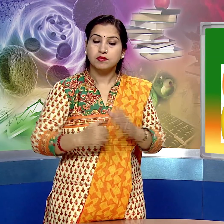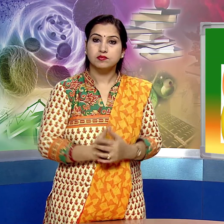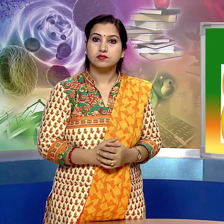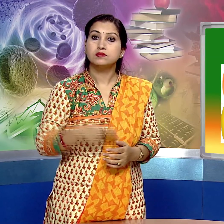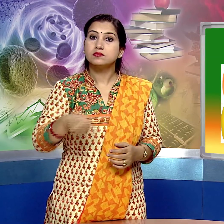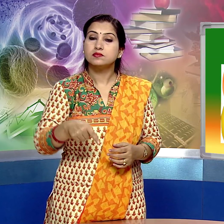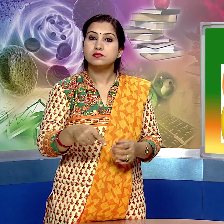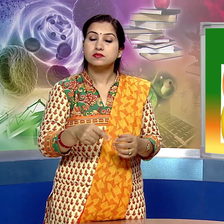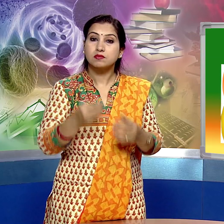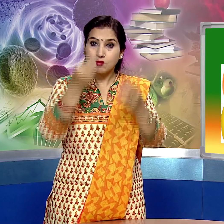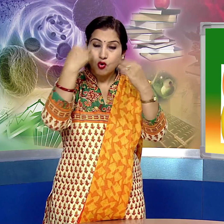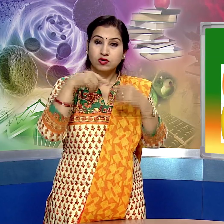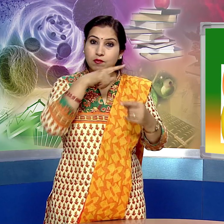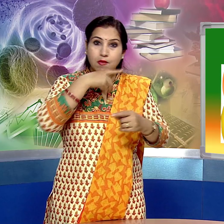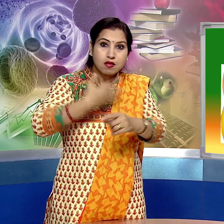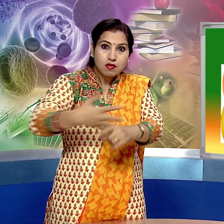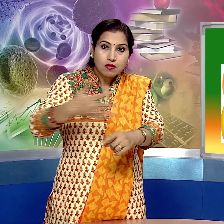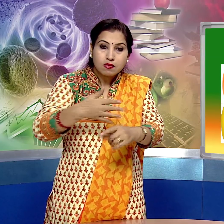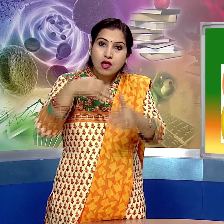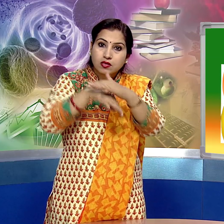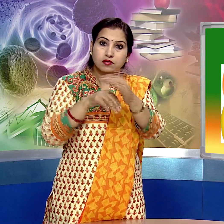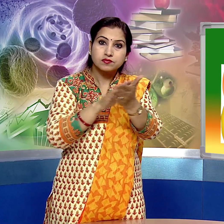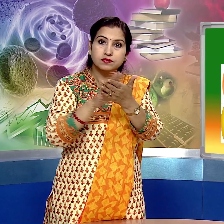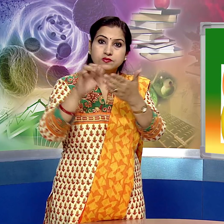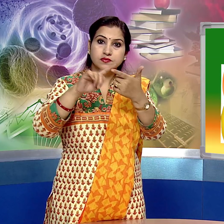helps in production of hemoglobin,